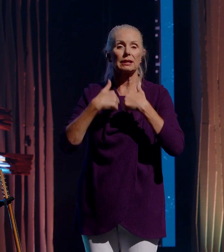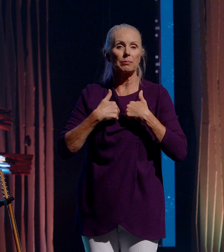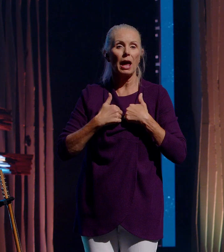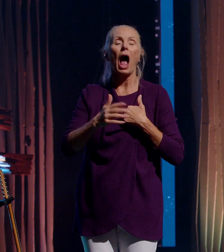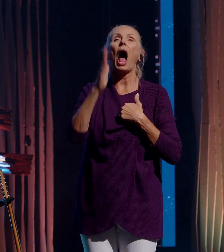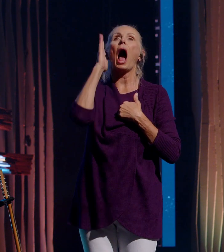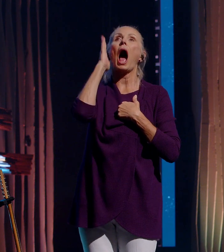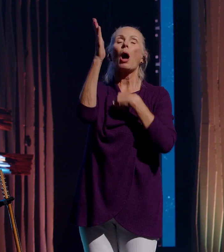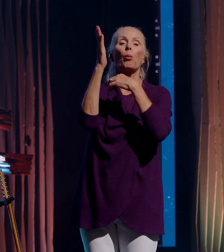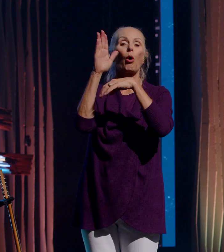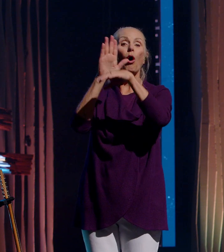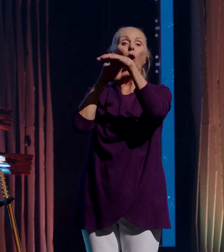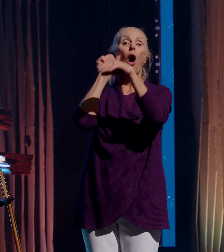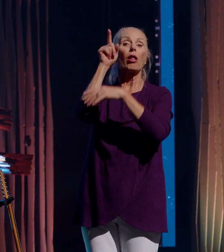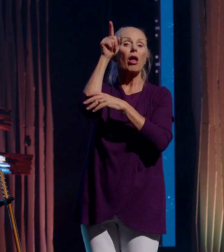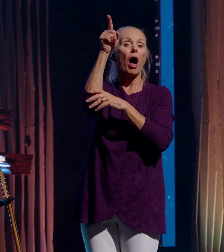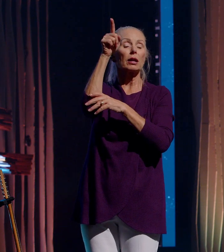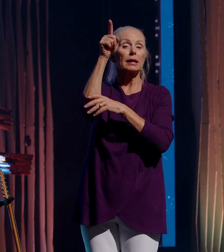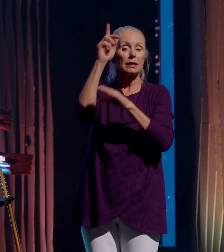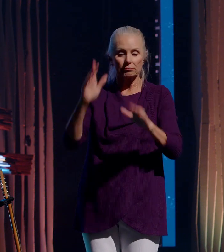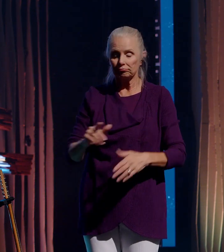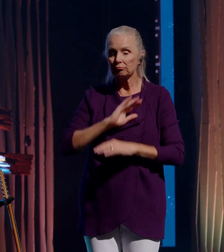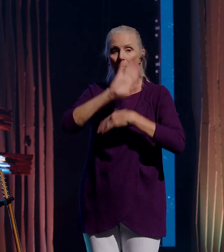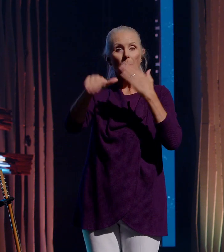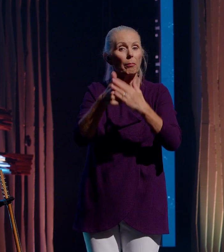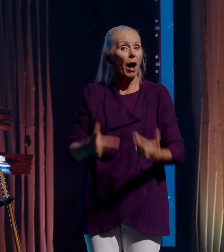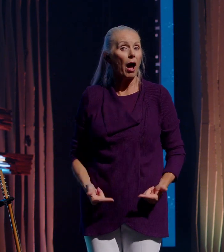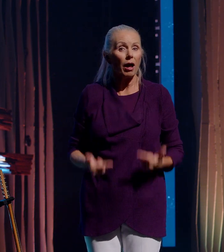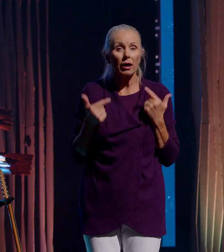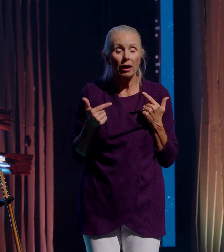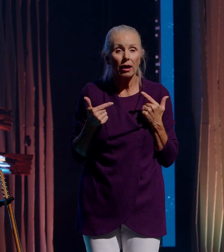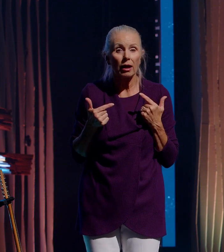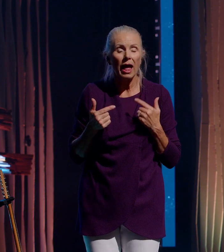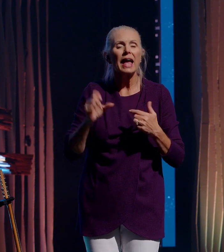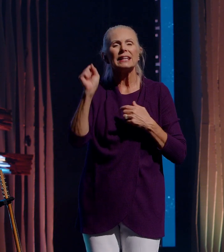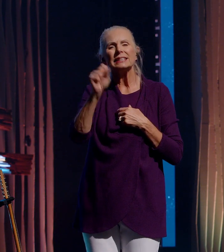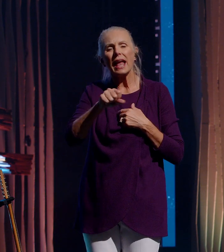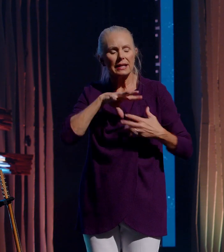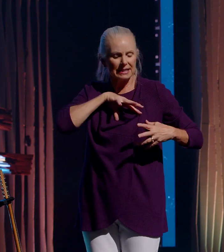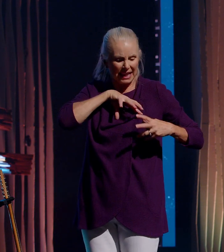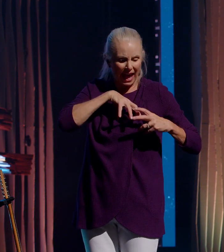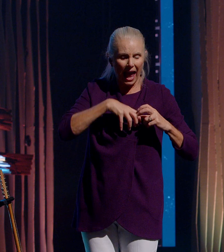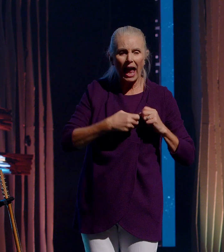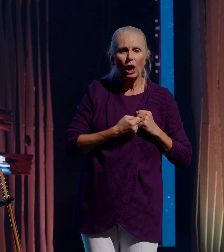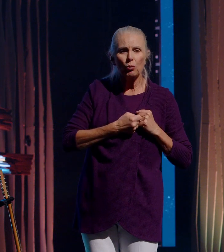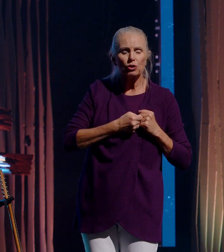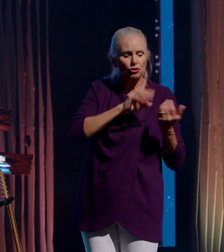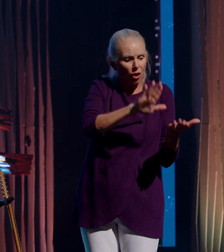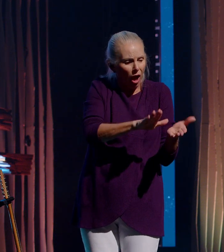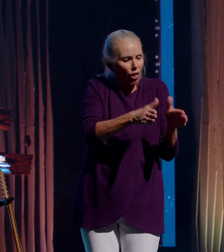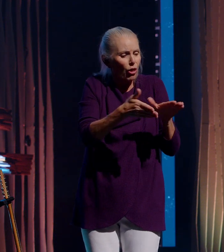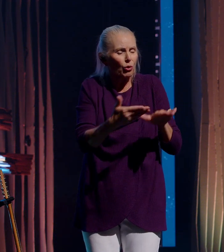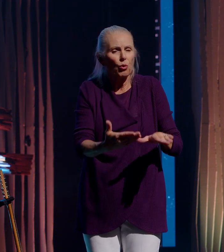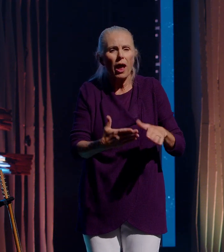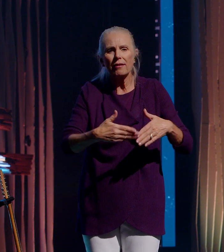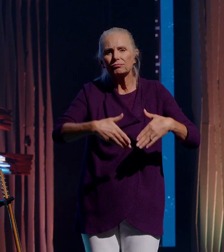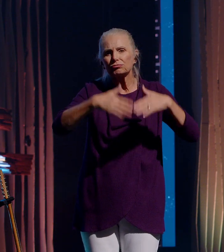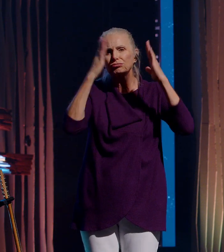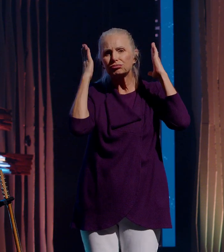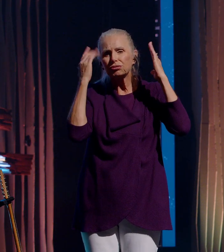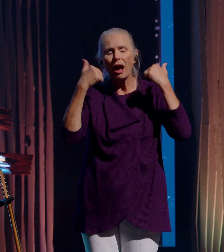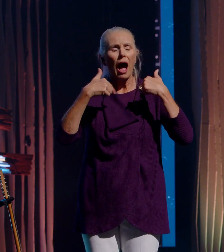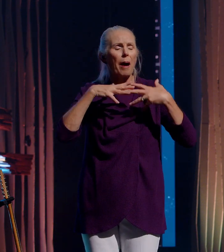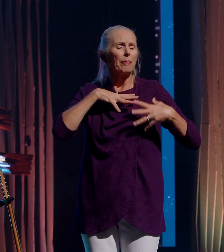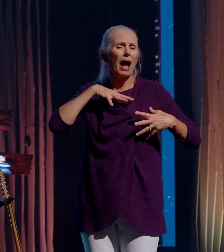on him as long as I live. The cords of death entangled me. The anguish of the grave came over me. I was overcome